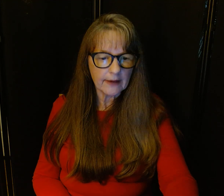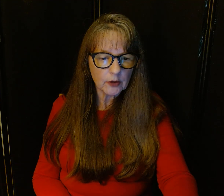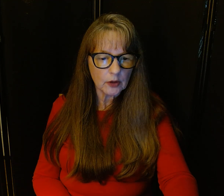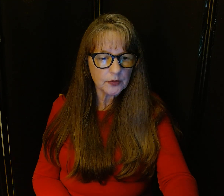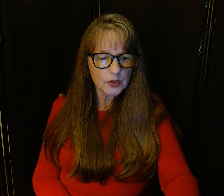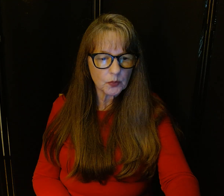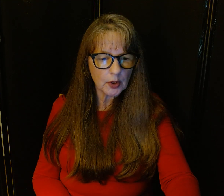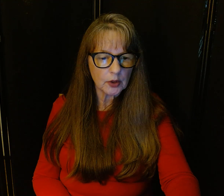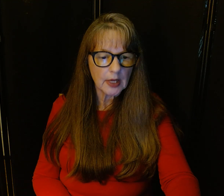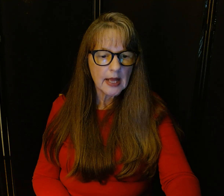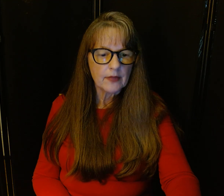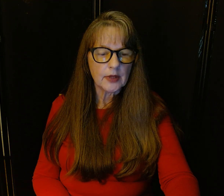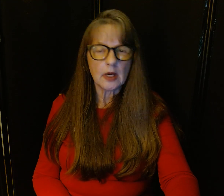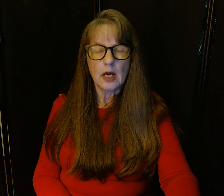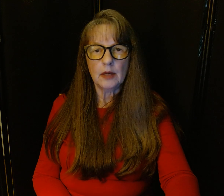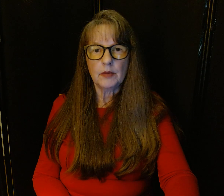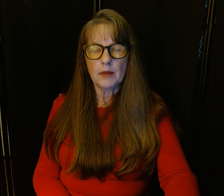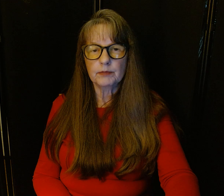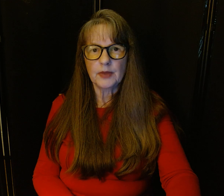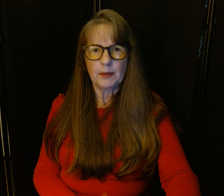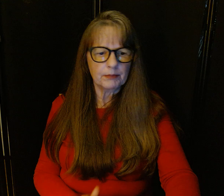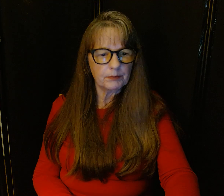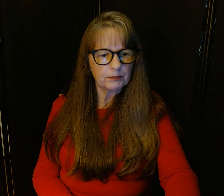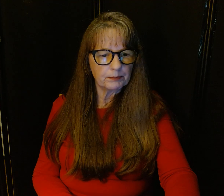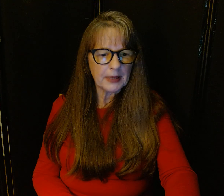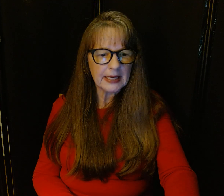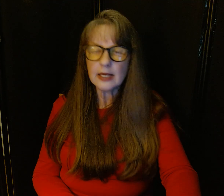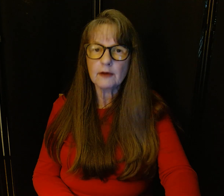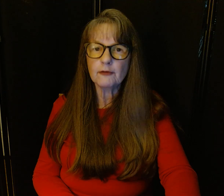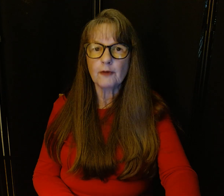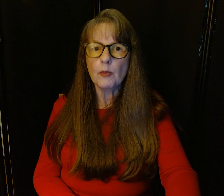heard this word, the Peniaphobia.